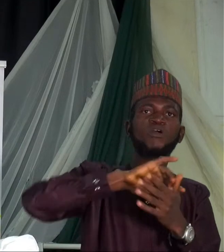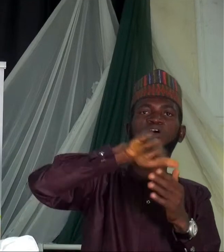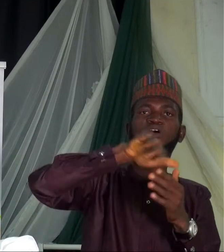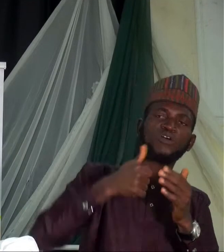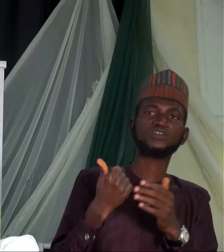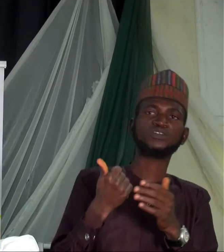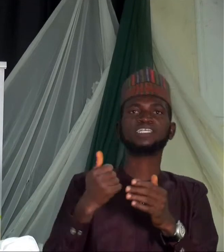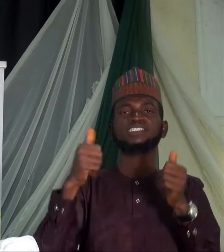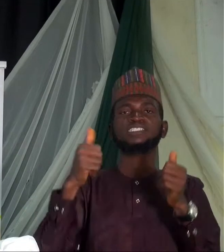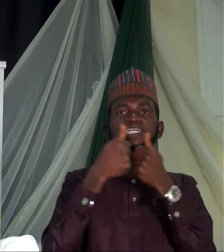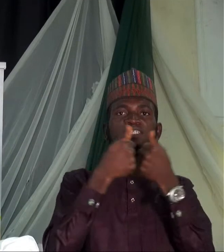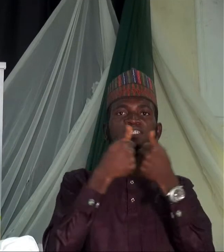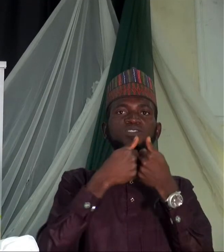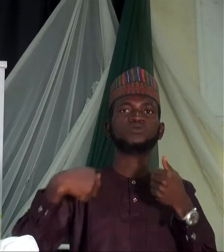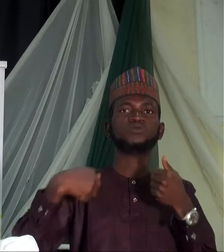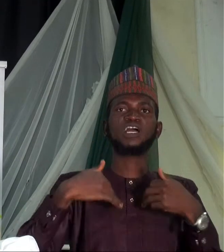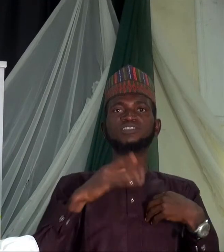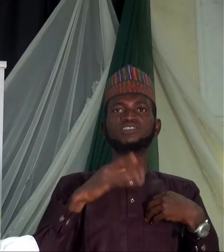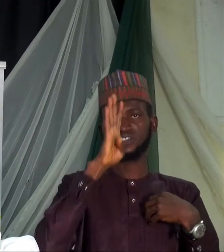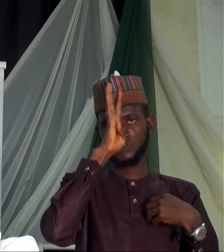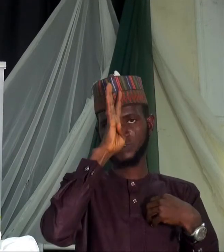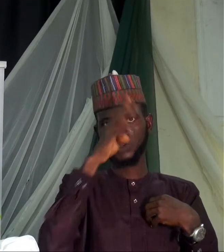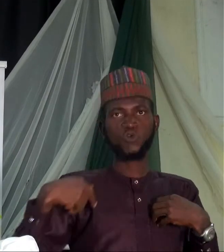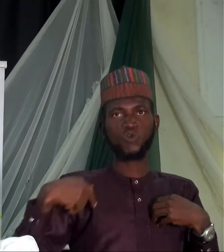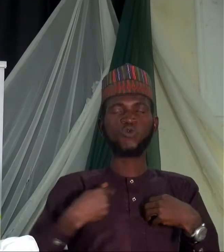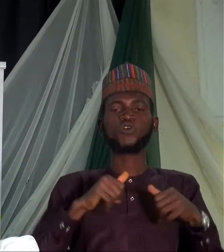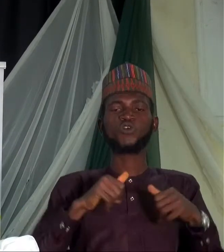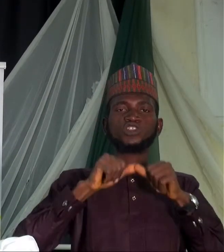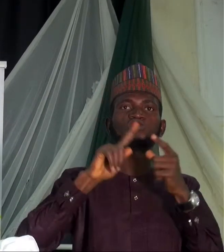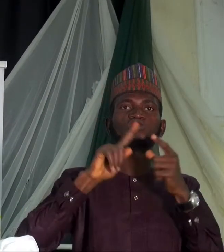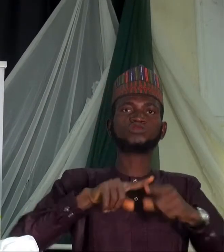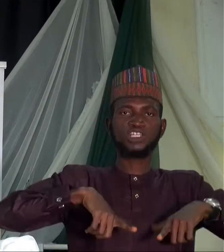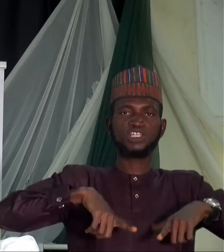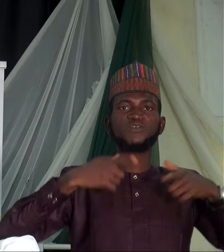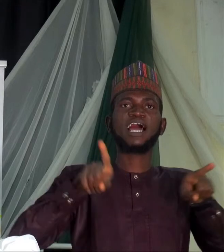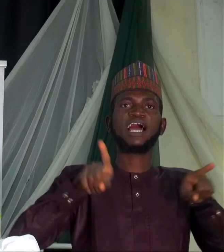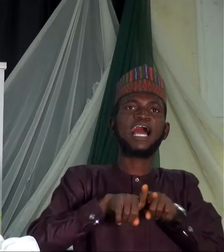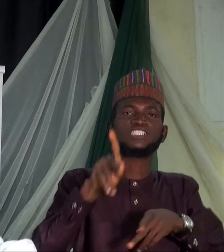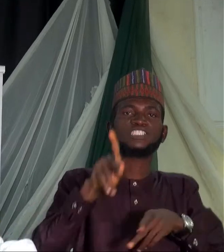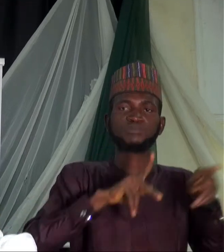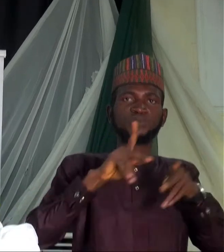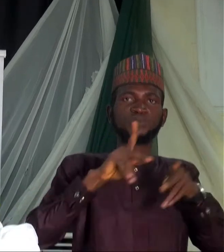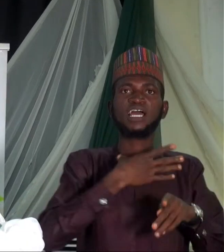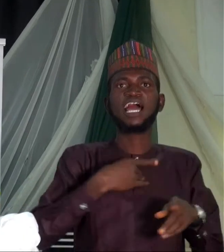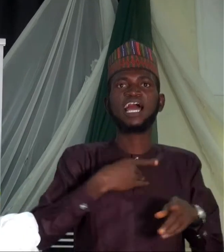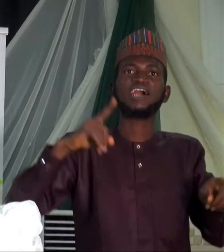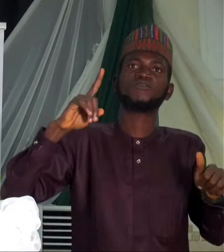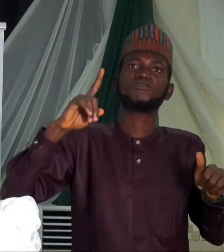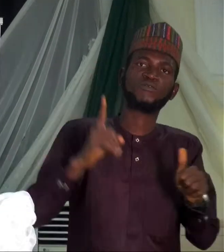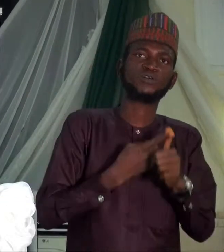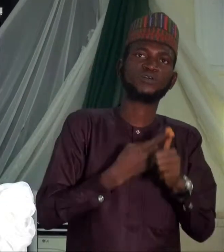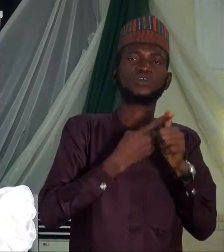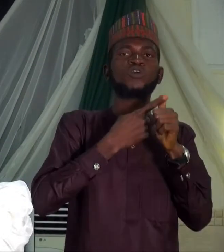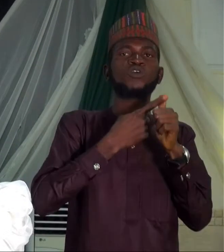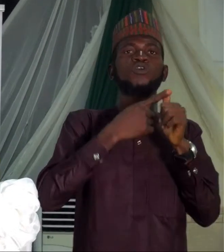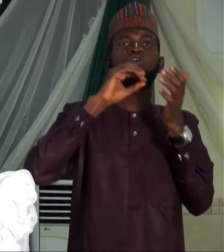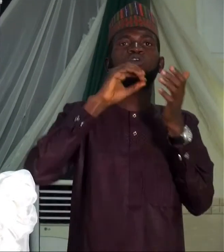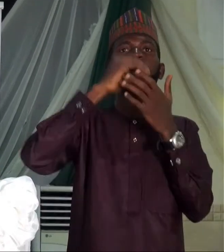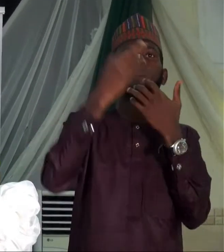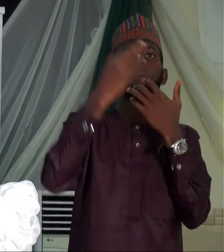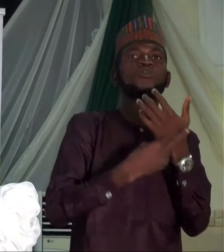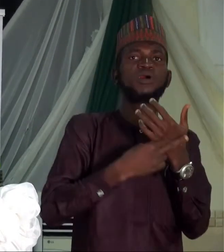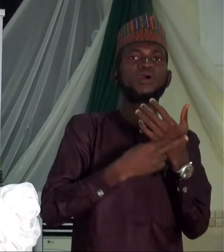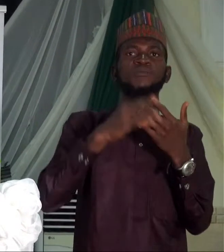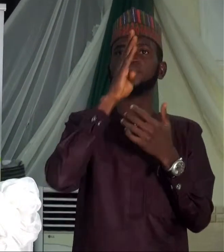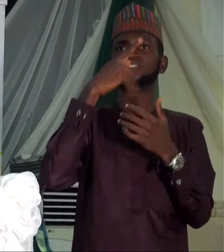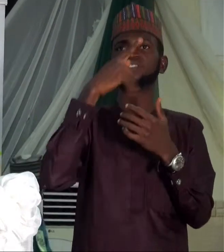prevailing the nation, we have continued to exist as people and first of cover afford us the opportunity to reflect